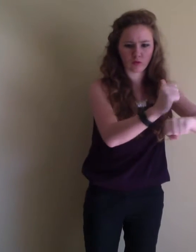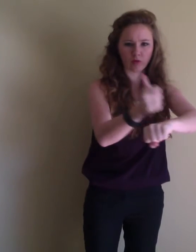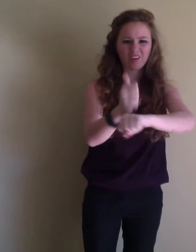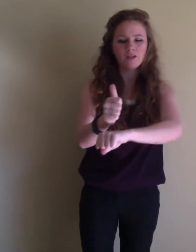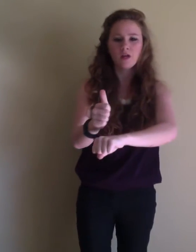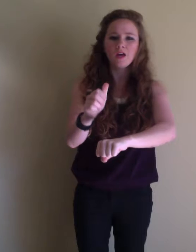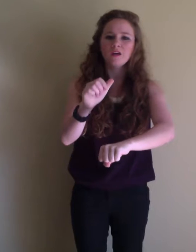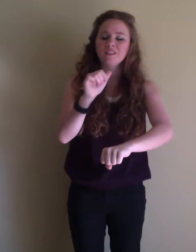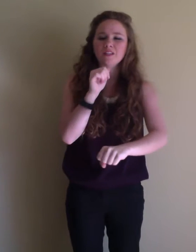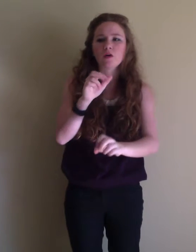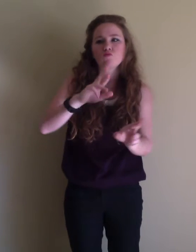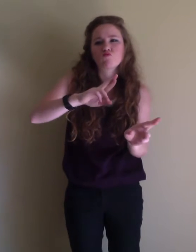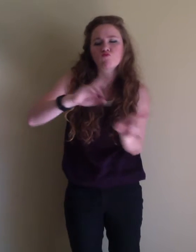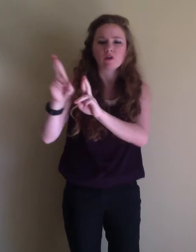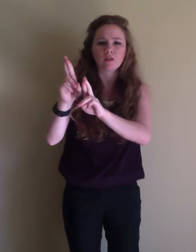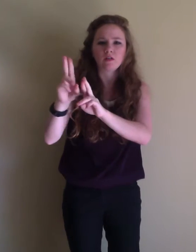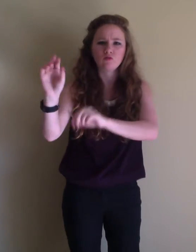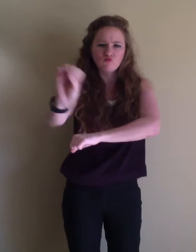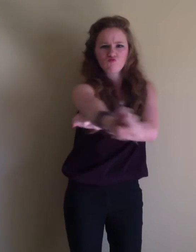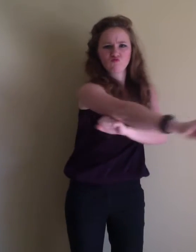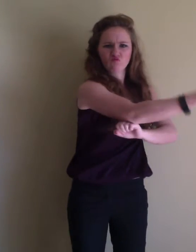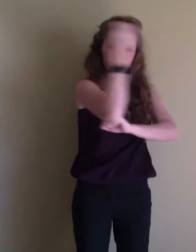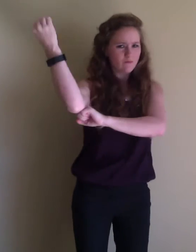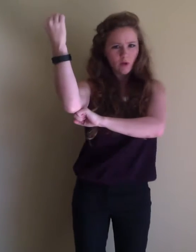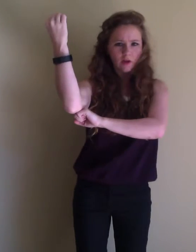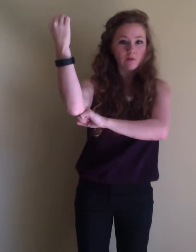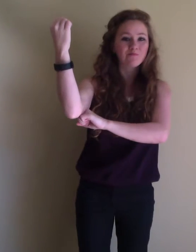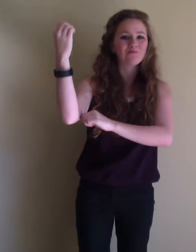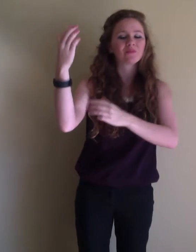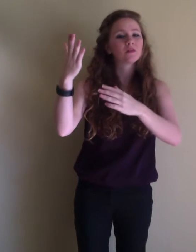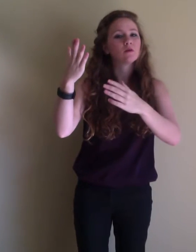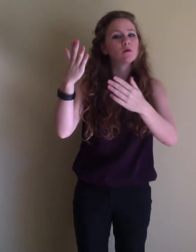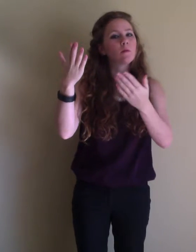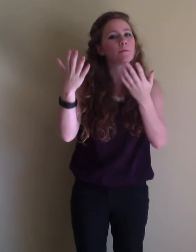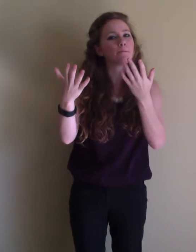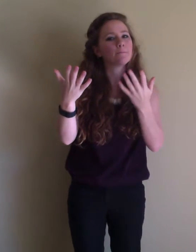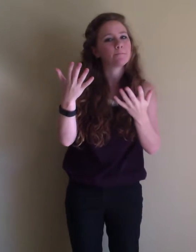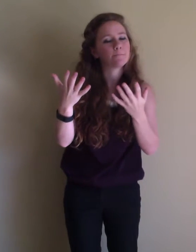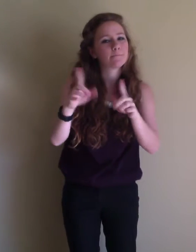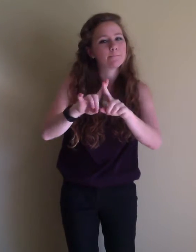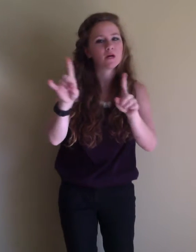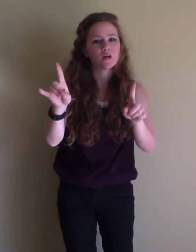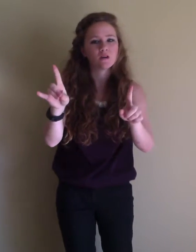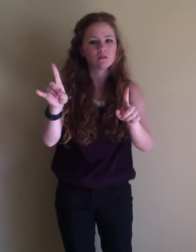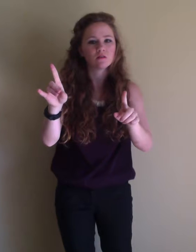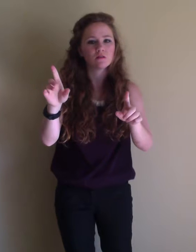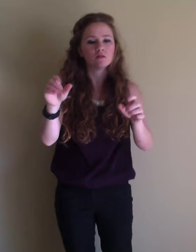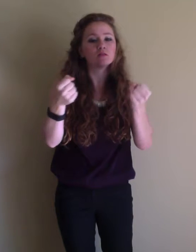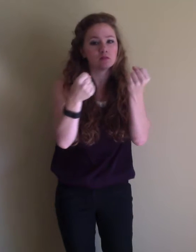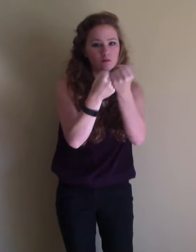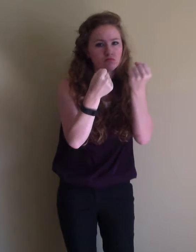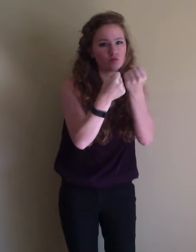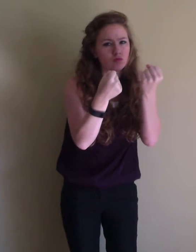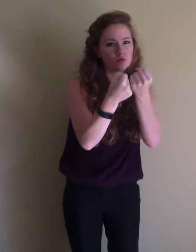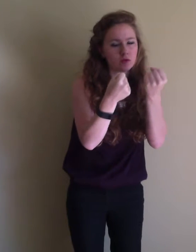but we start to see some of the people going, whoa, you might have overreacted to the Tea Party. We got your back. Number 10, simple question. How does